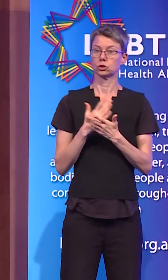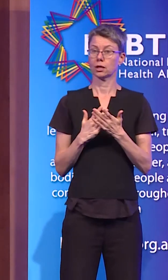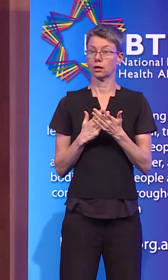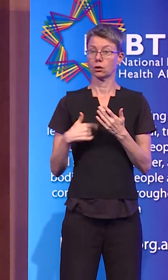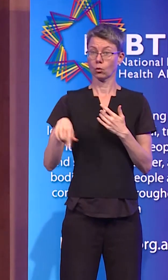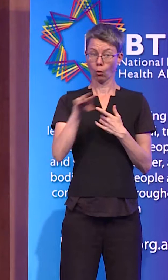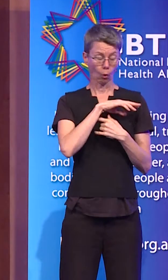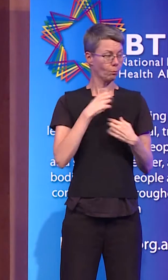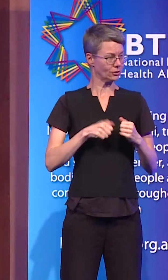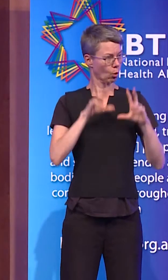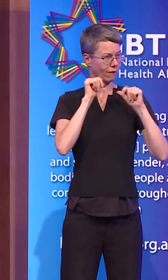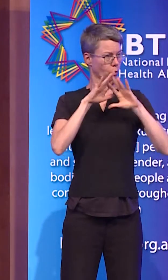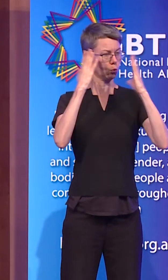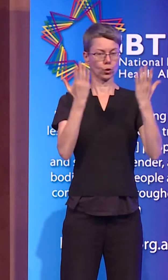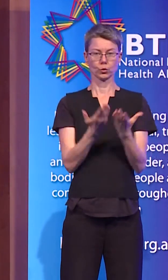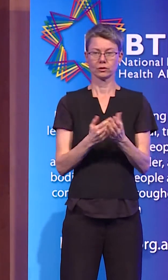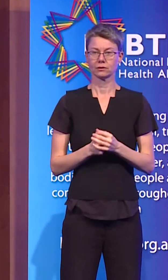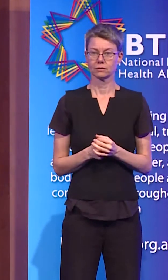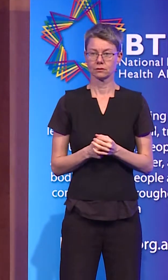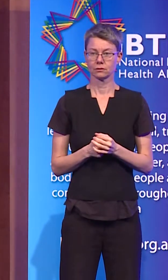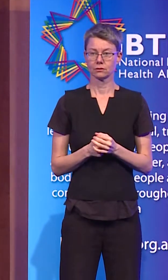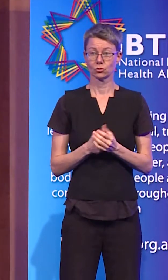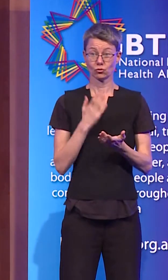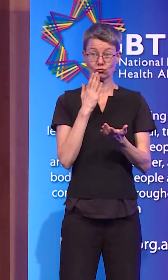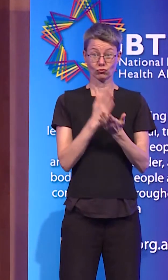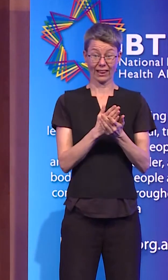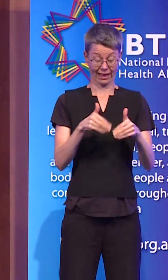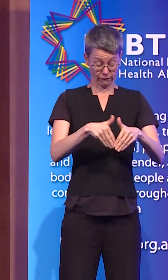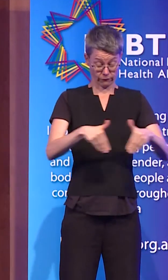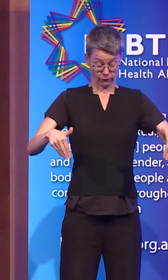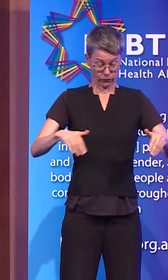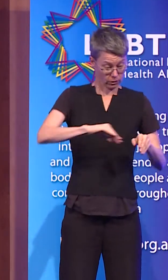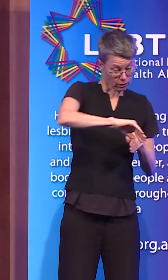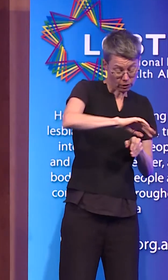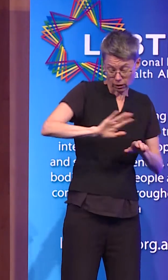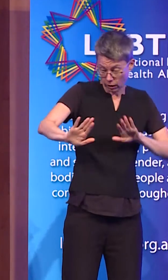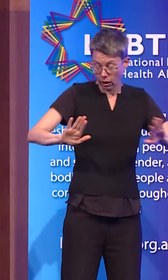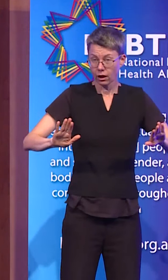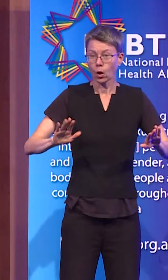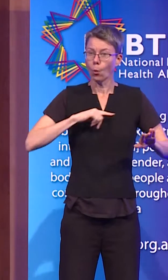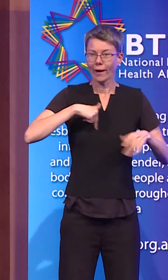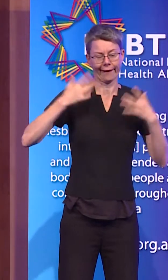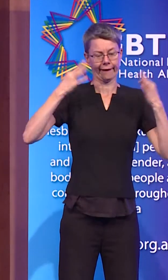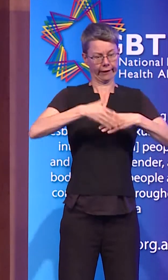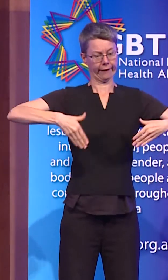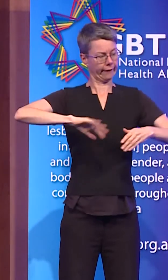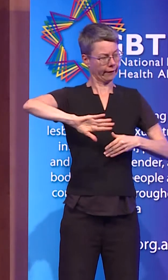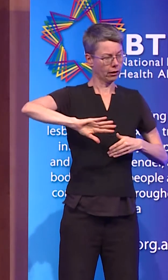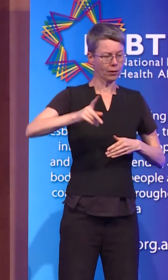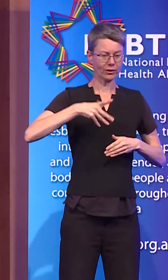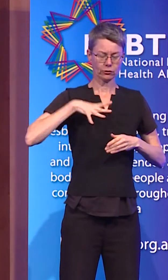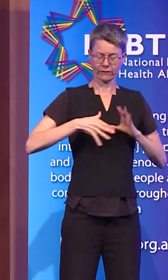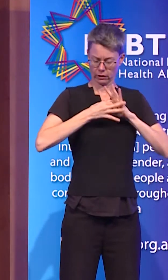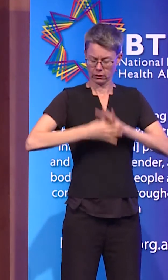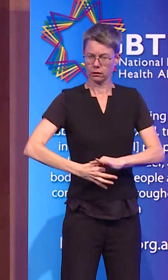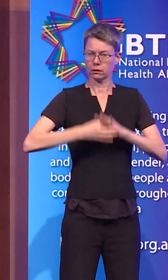all responsible for. There actually aren't any borders. We made them up. But we also need a sense of belonging,